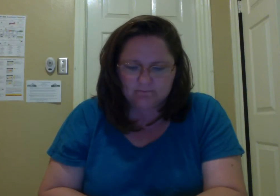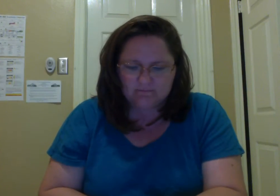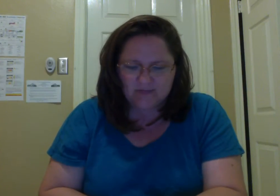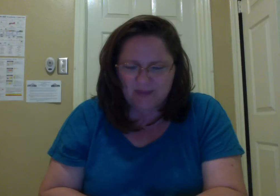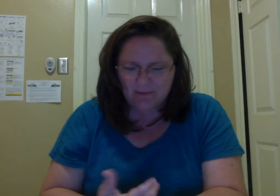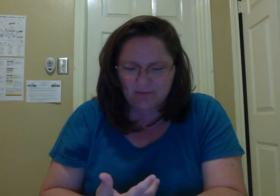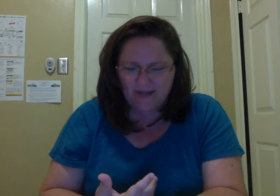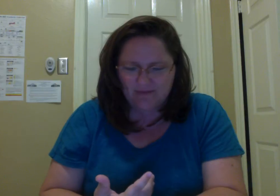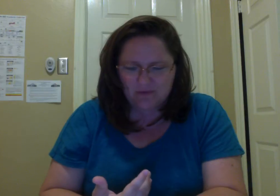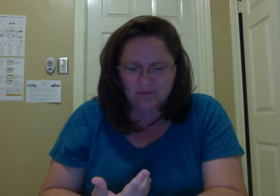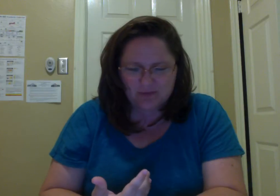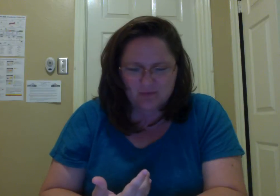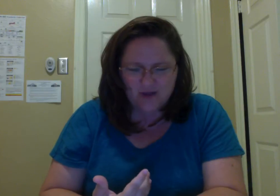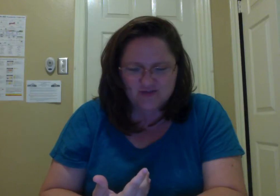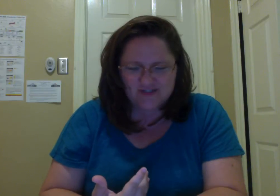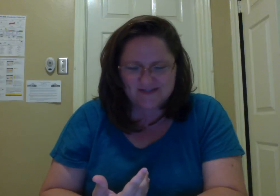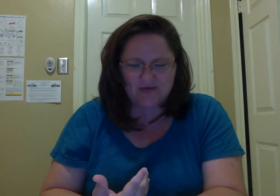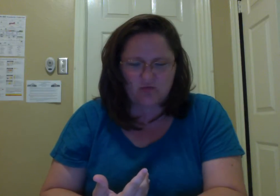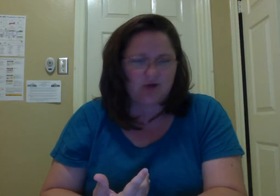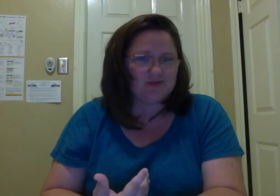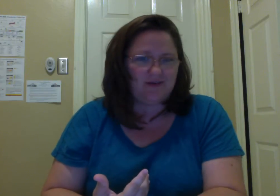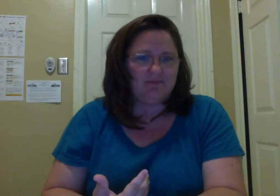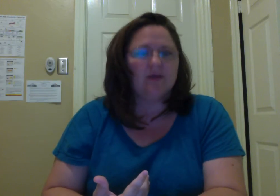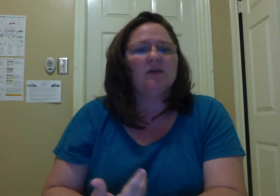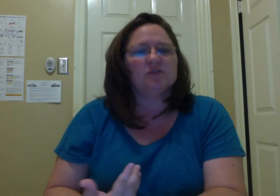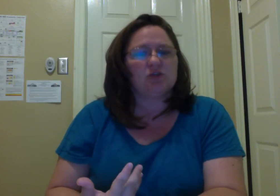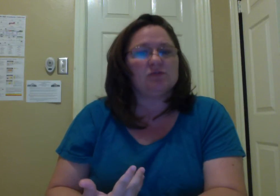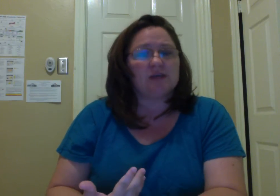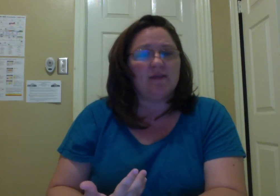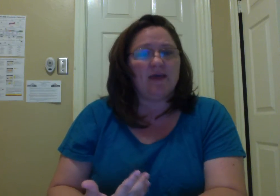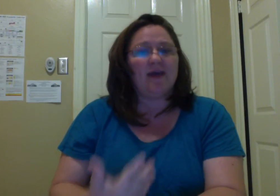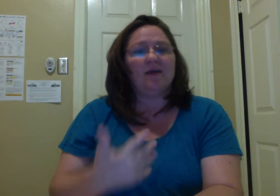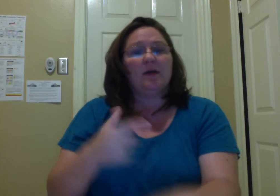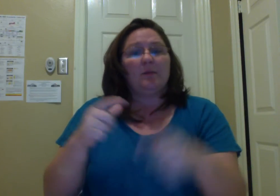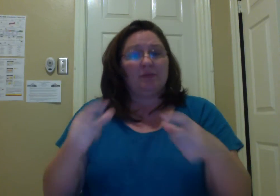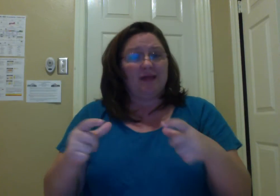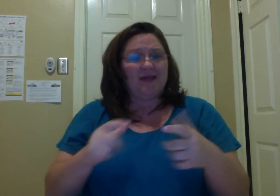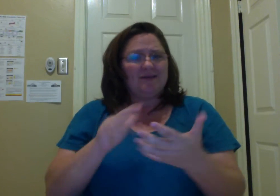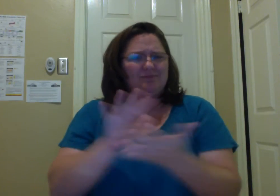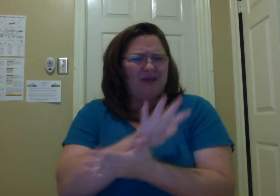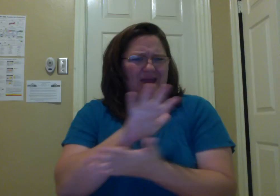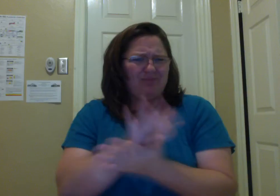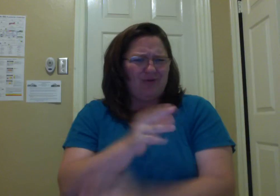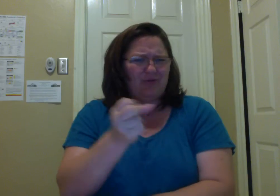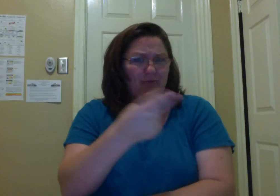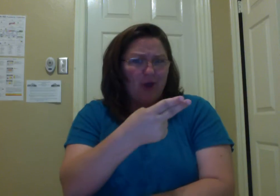they're paper plates. We throw them away. She doesn't need to wash them. So you sign that. Plate, paper,